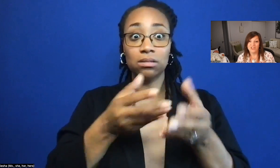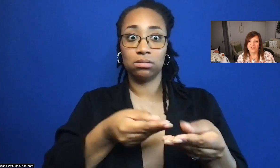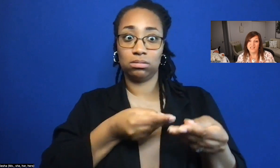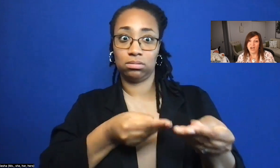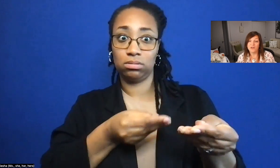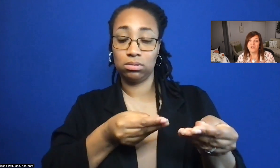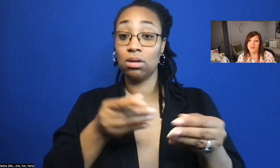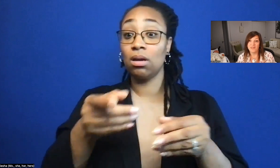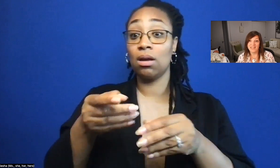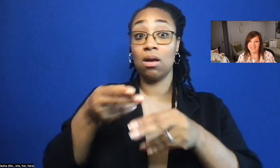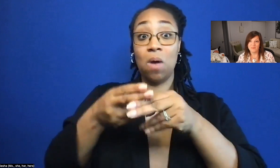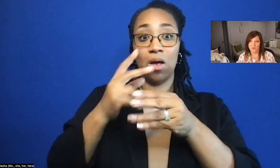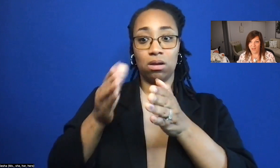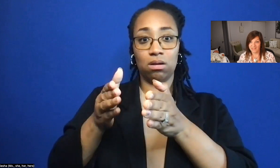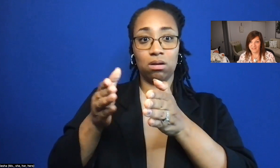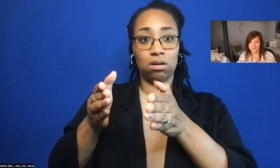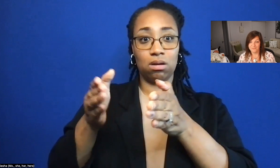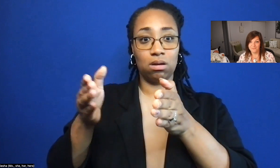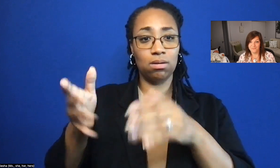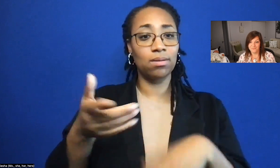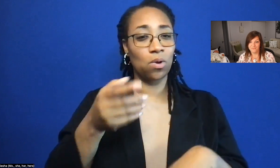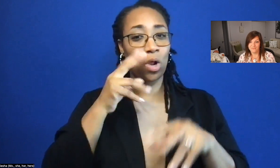that shows how much baby needs by weight.